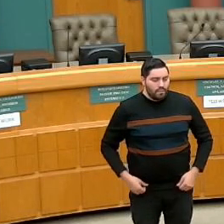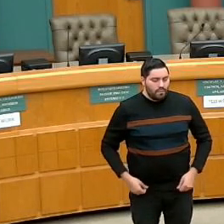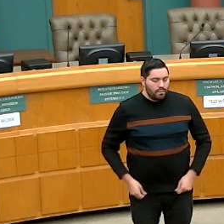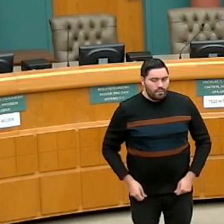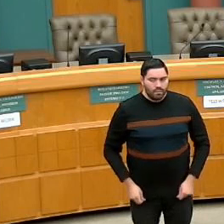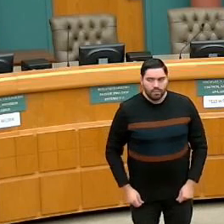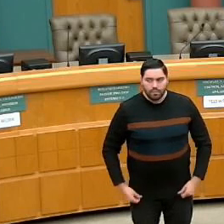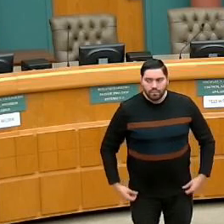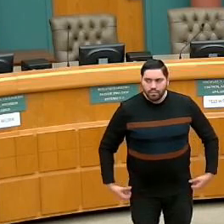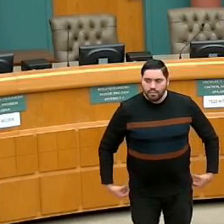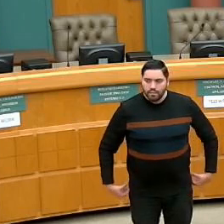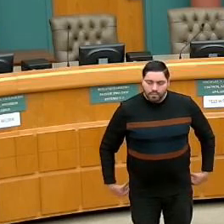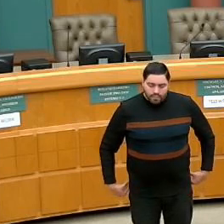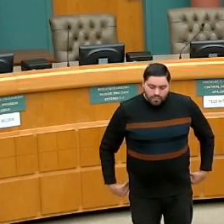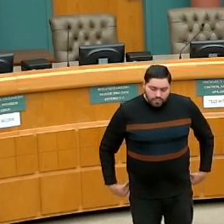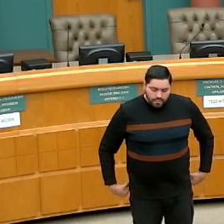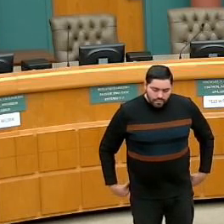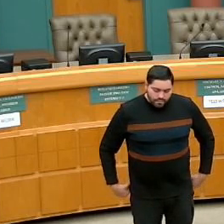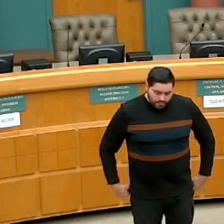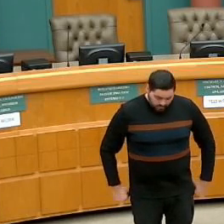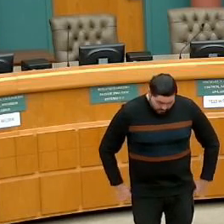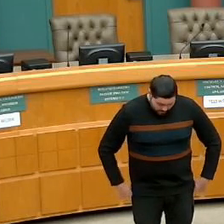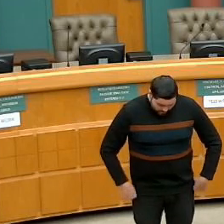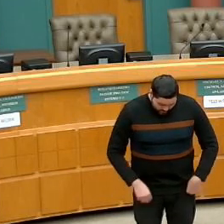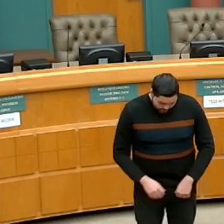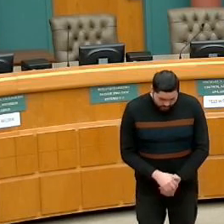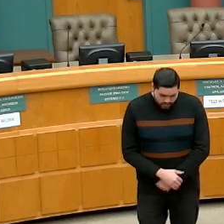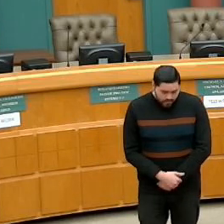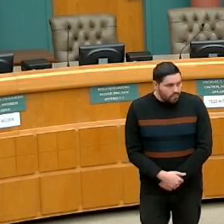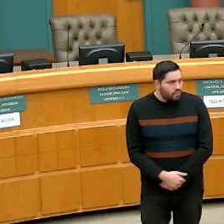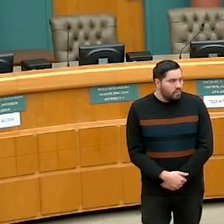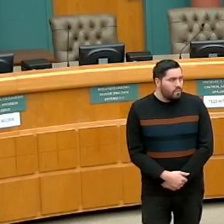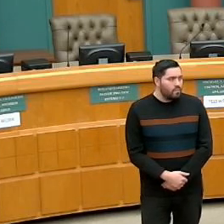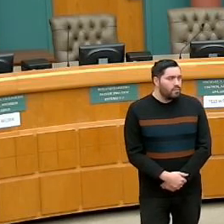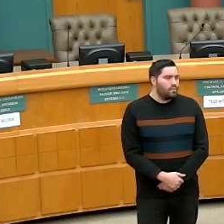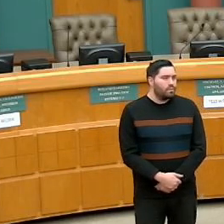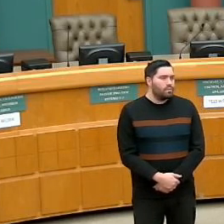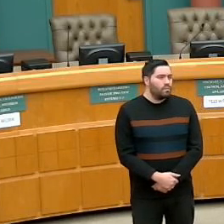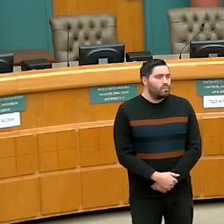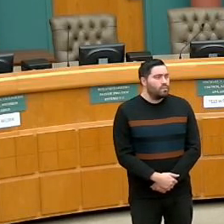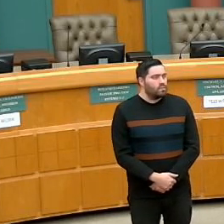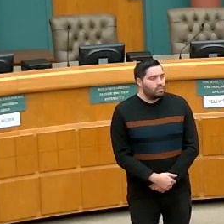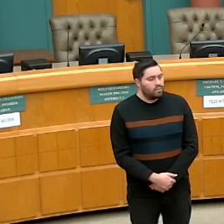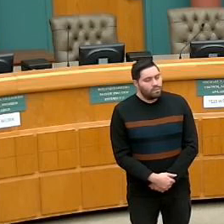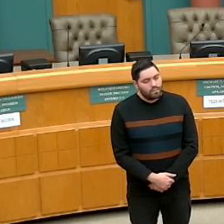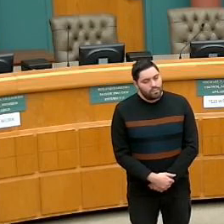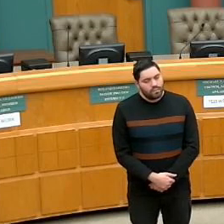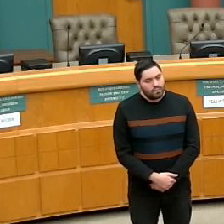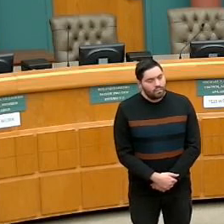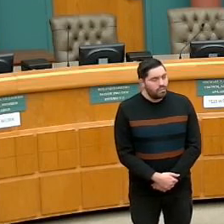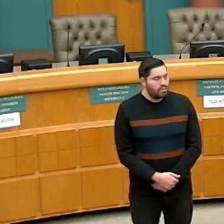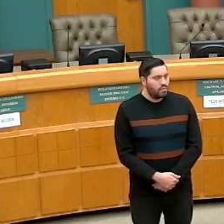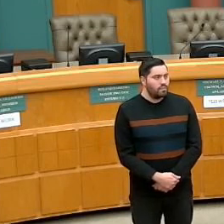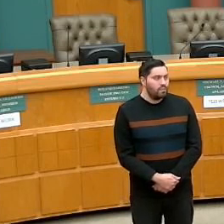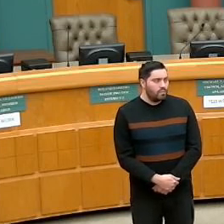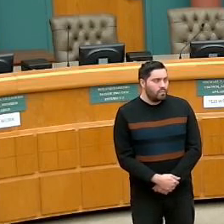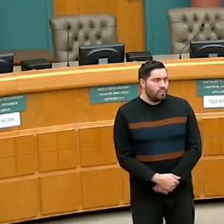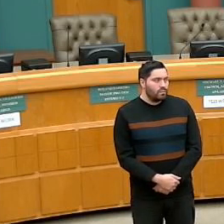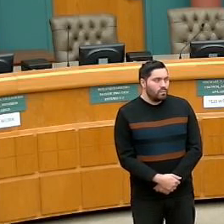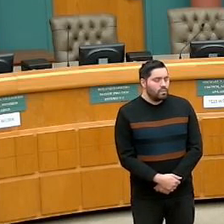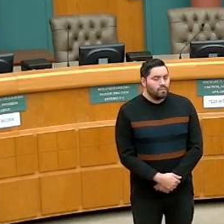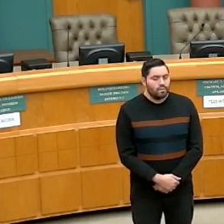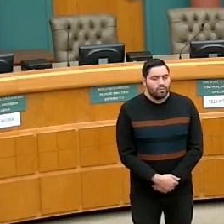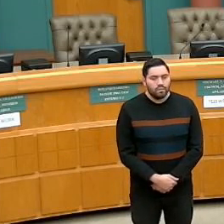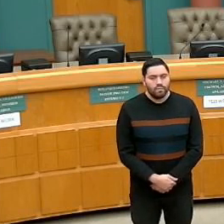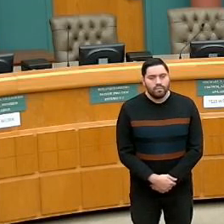con el número de casos por cada zona postal. Los códigos postales 78413 y 78414 cuentan con el mayor